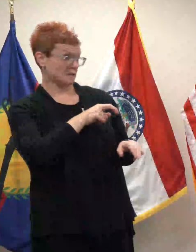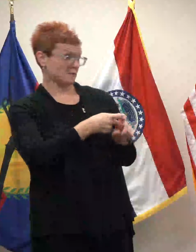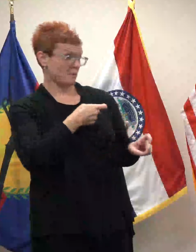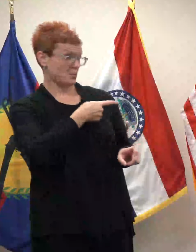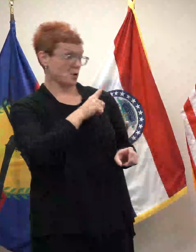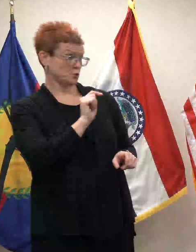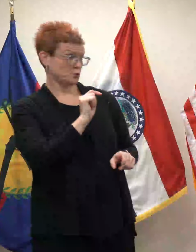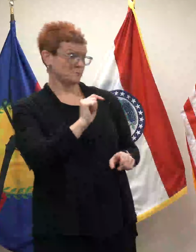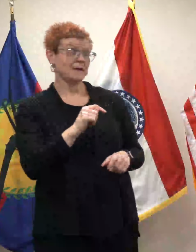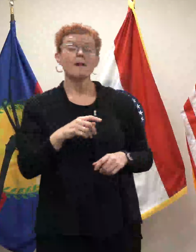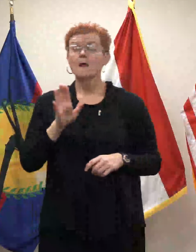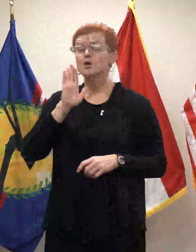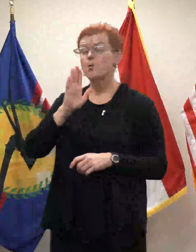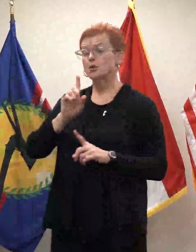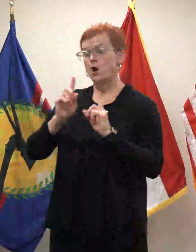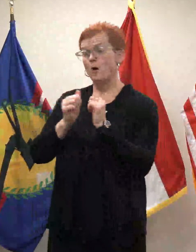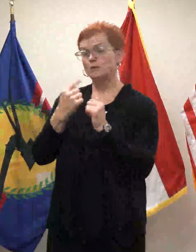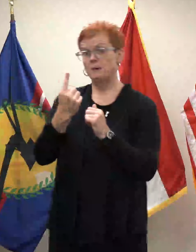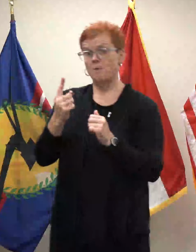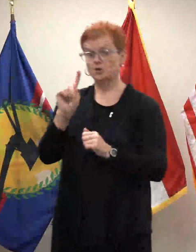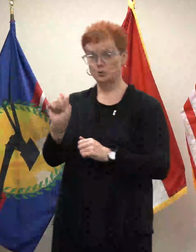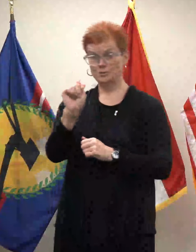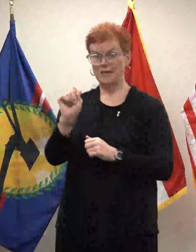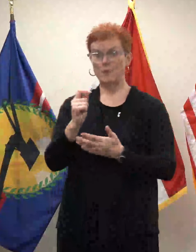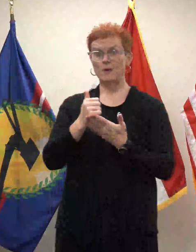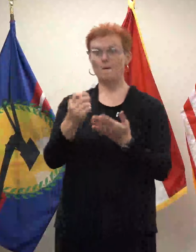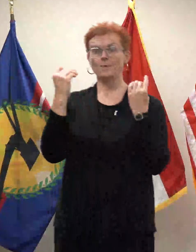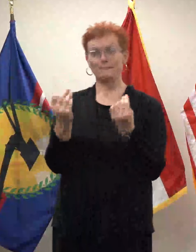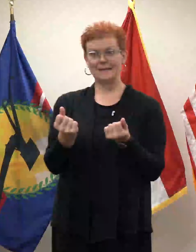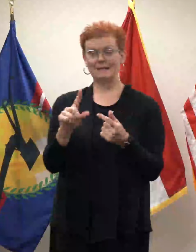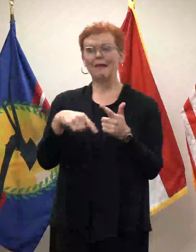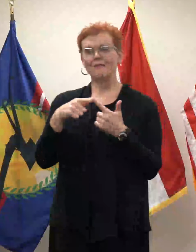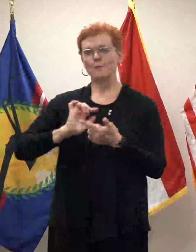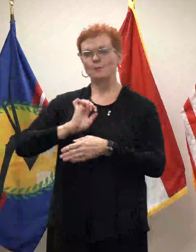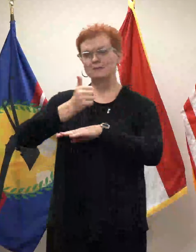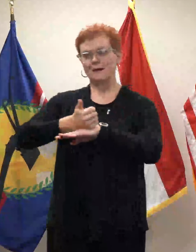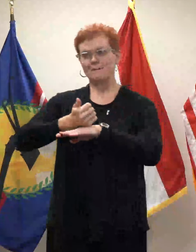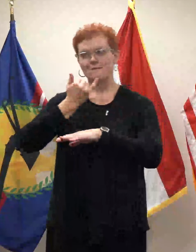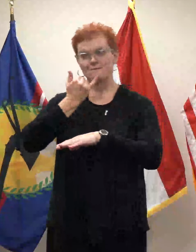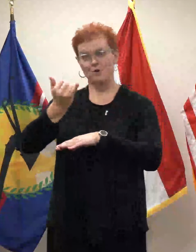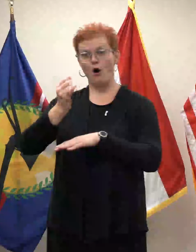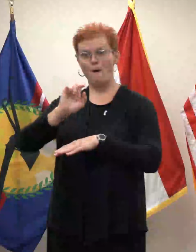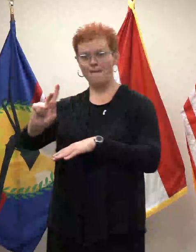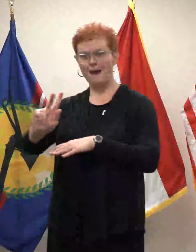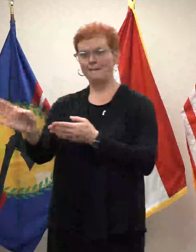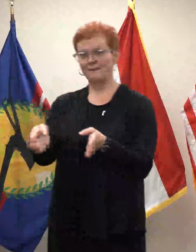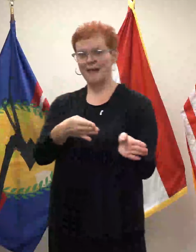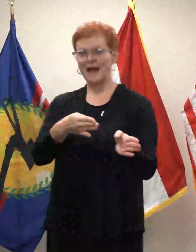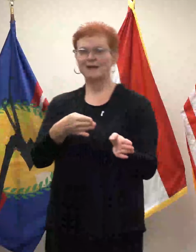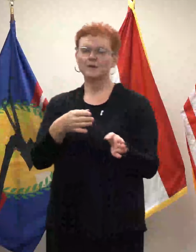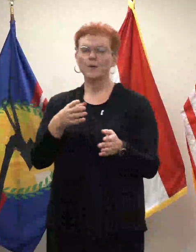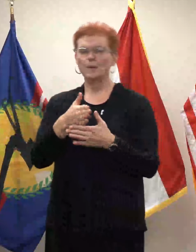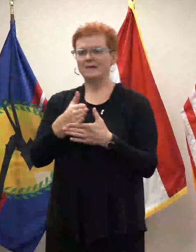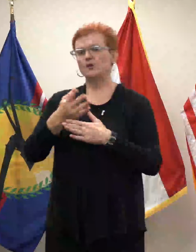Yeah, you would talk to somebody on Tuesday, we would help you immediately, and then we would set up a follow-up callback plan. And usually we'll do that initial